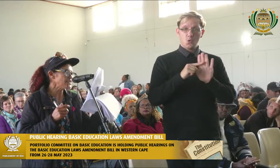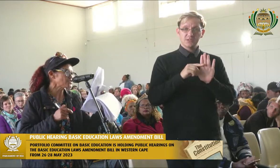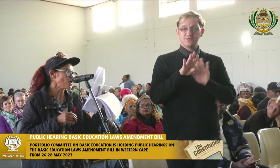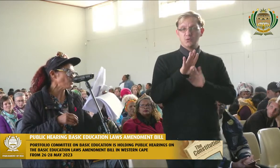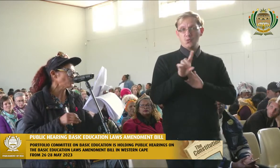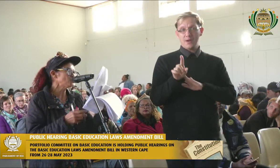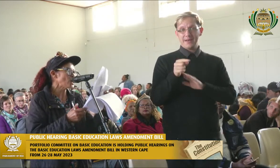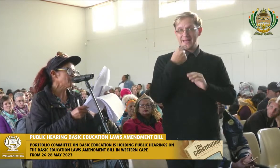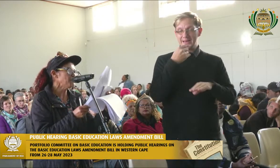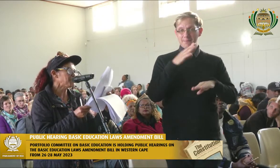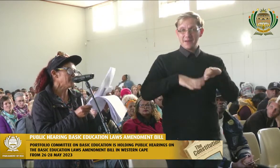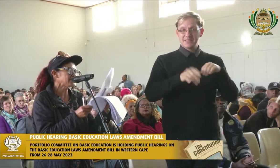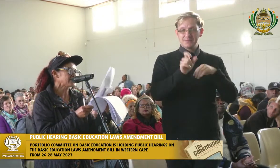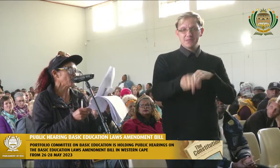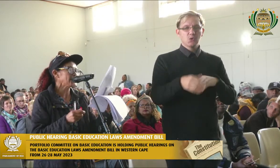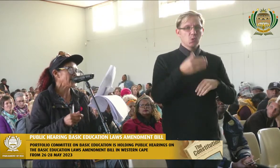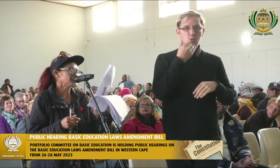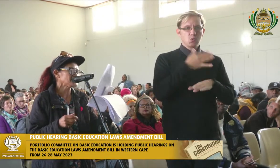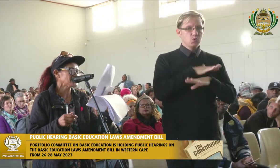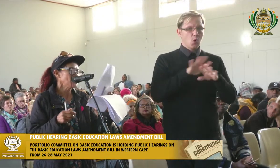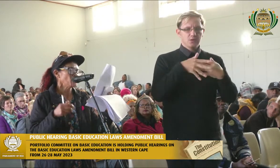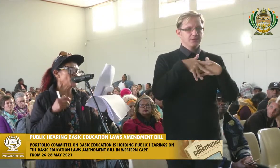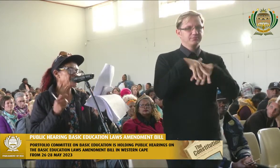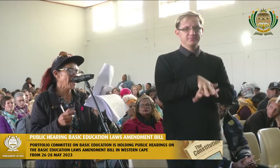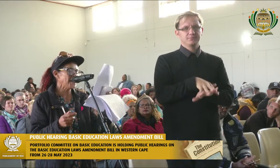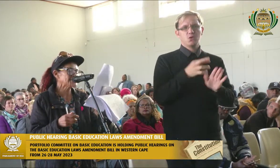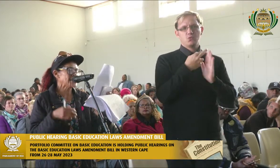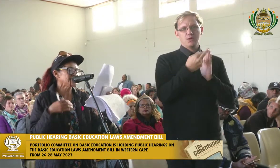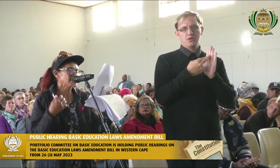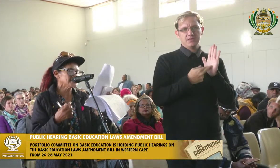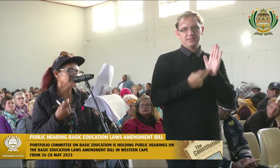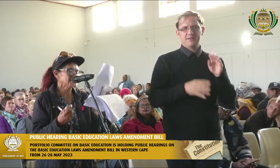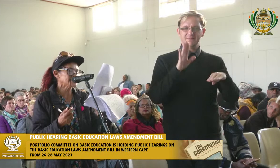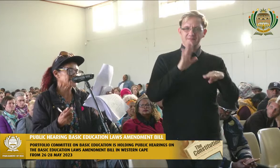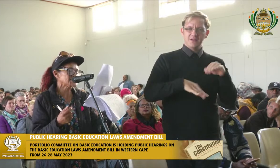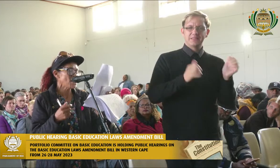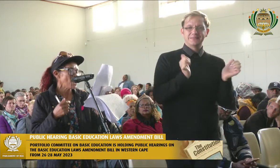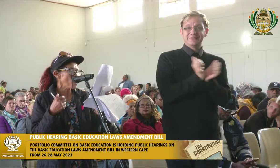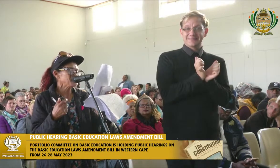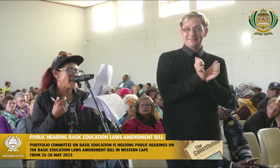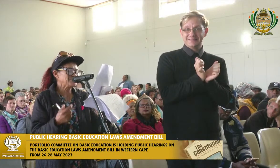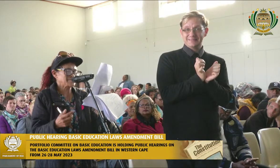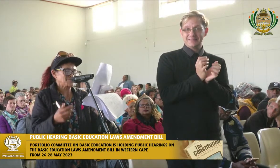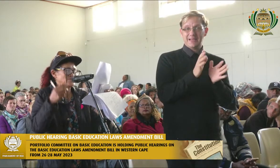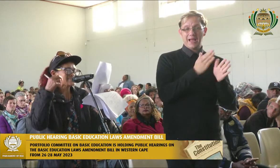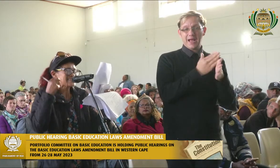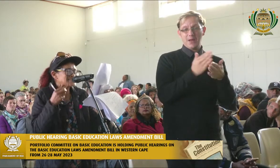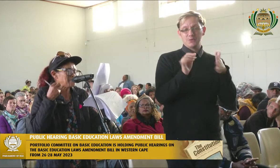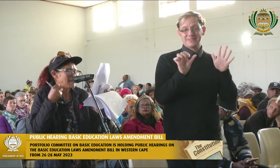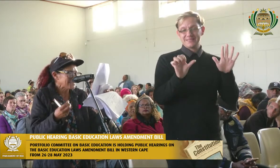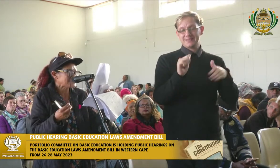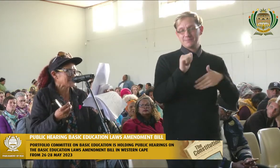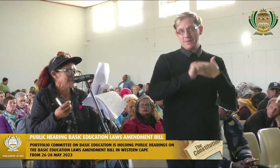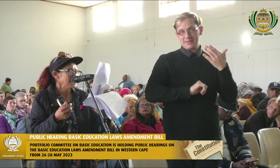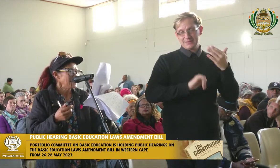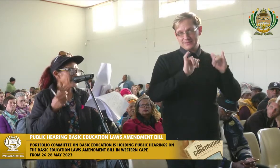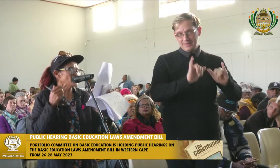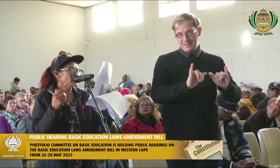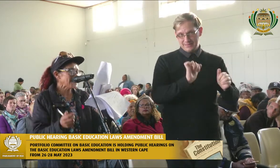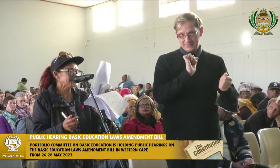to punish those who don't implement the regulations with fines and jail sentences of up to